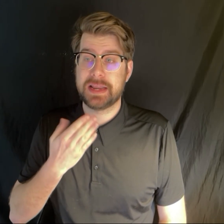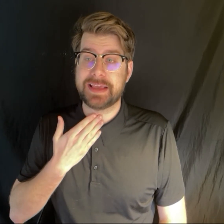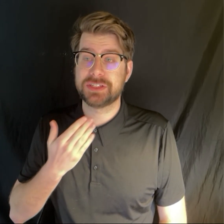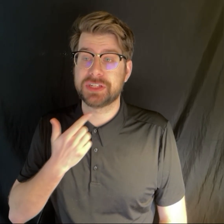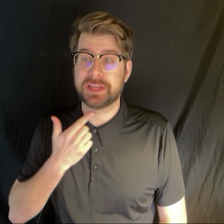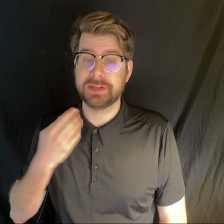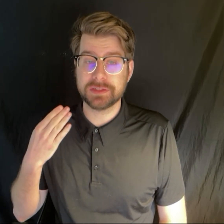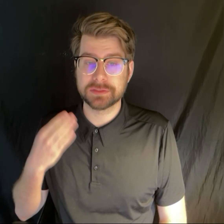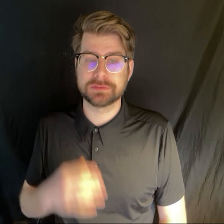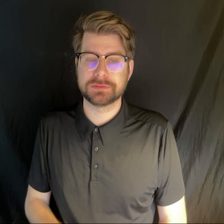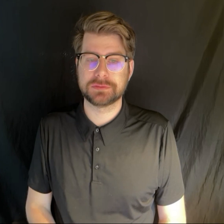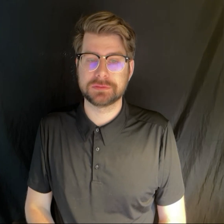assassination,